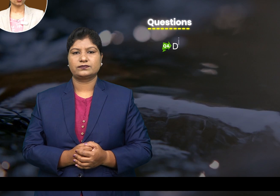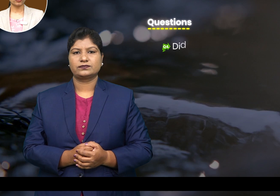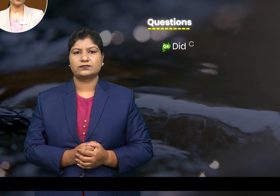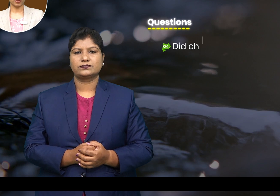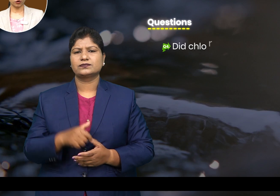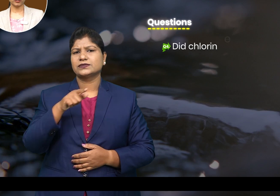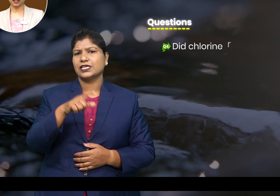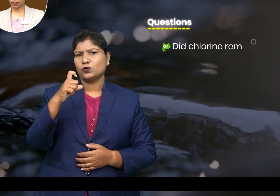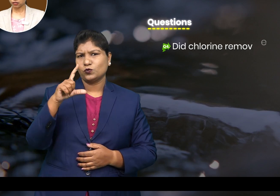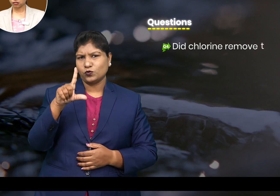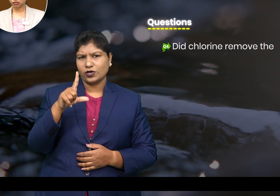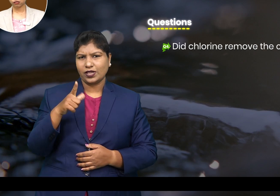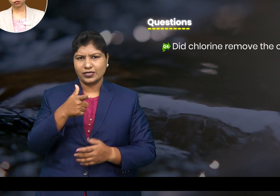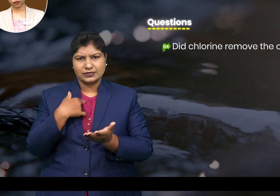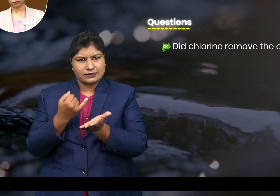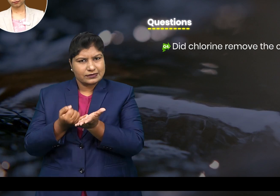Did chlorine remove the color?